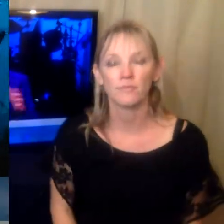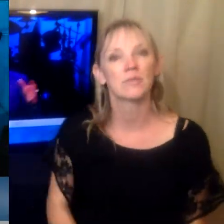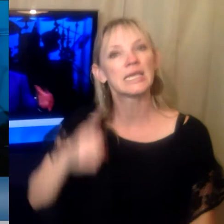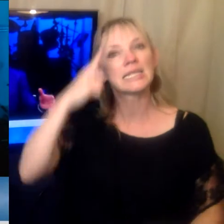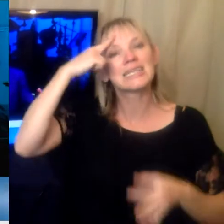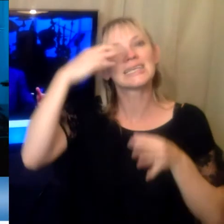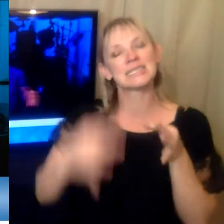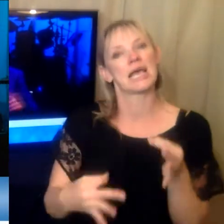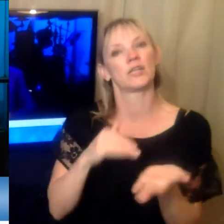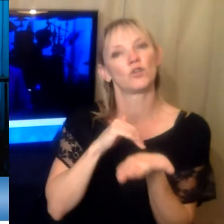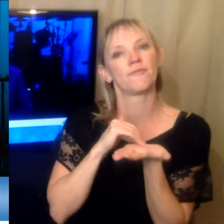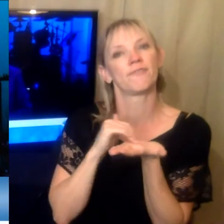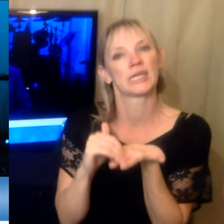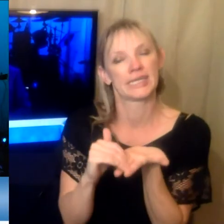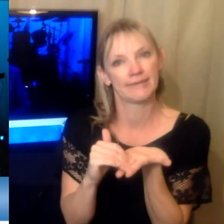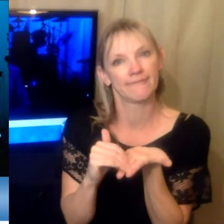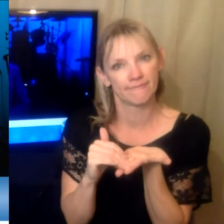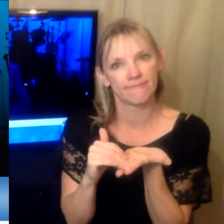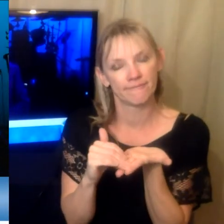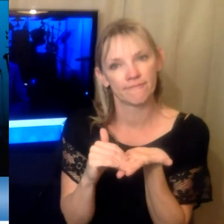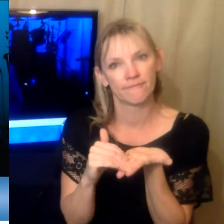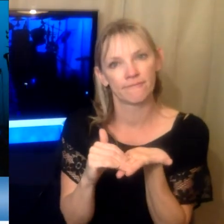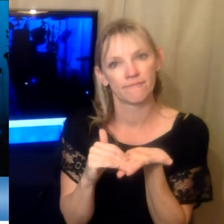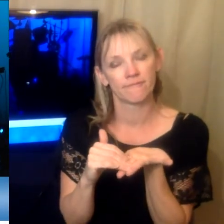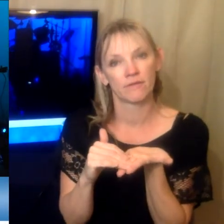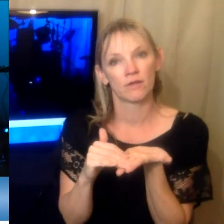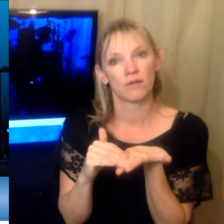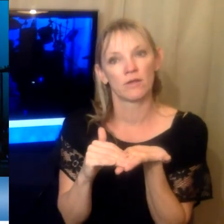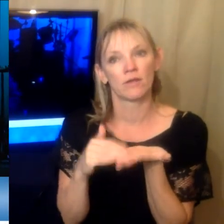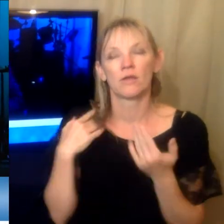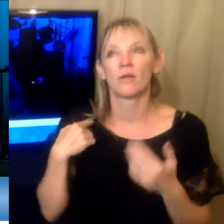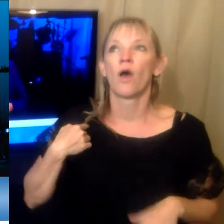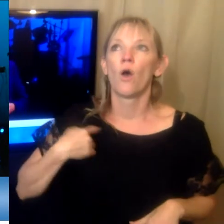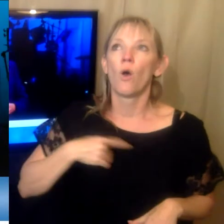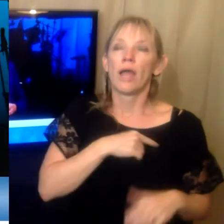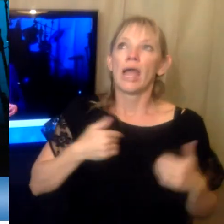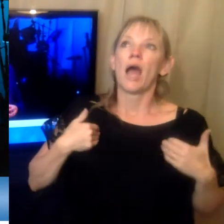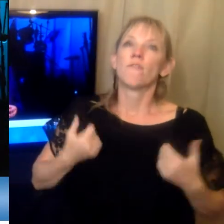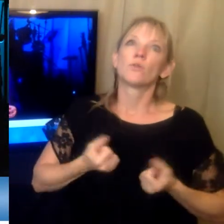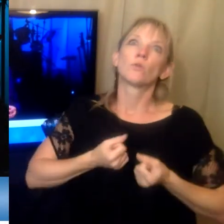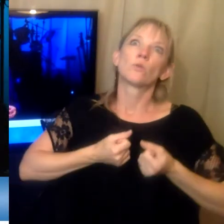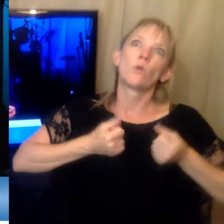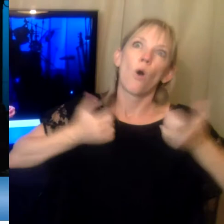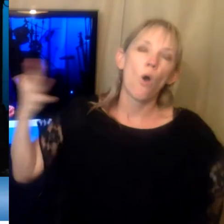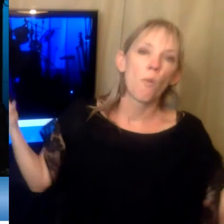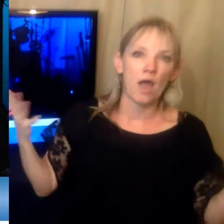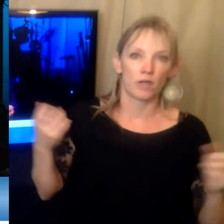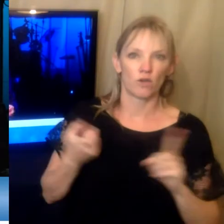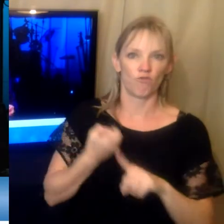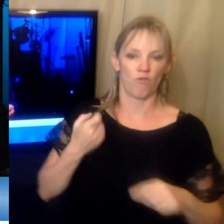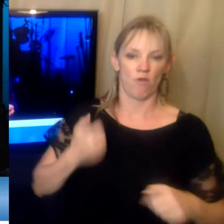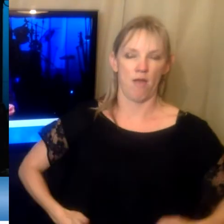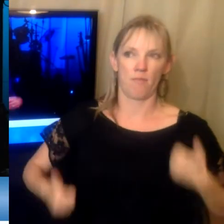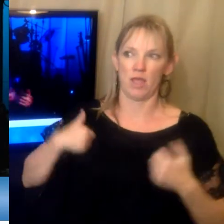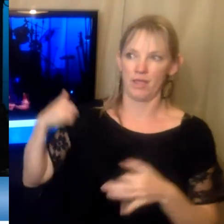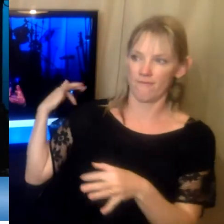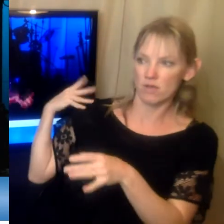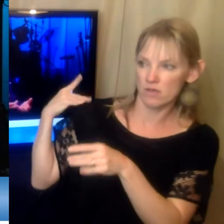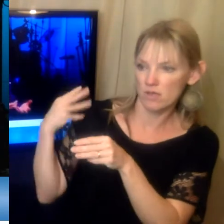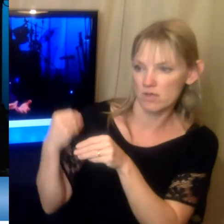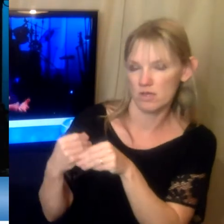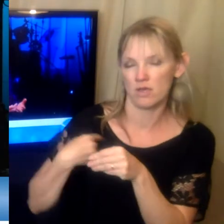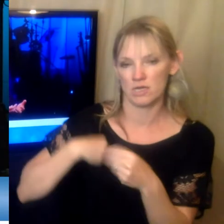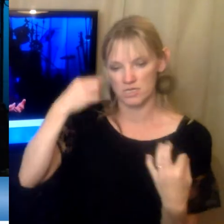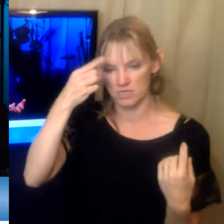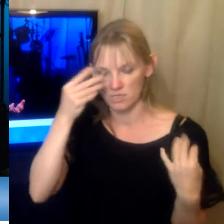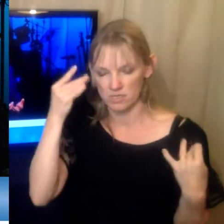decide to forgive. We carry so much baggage around in life. We